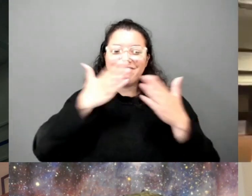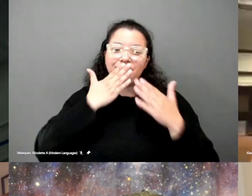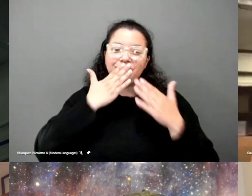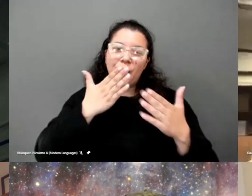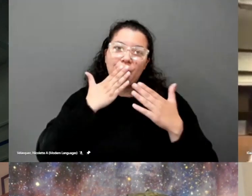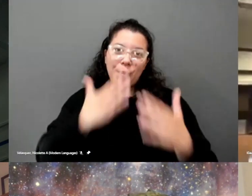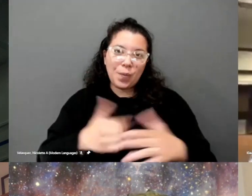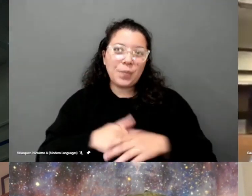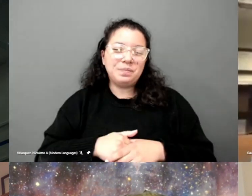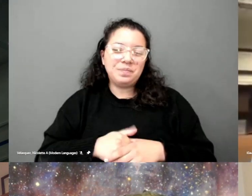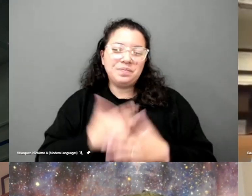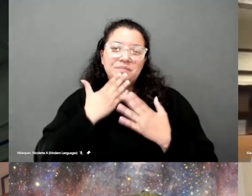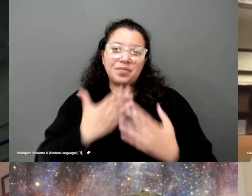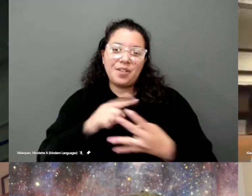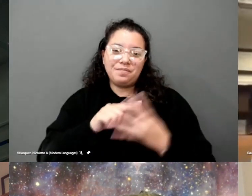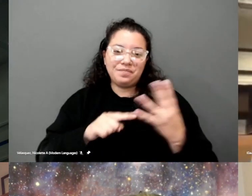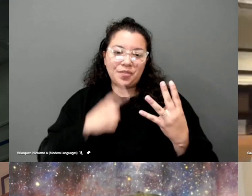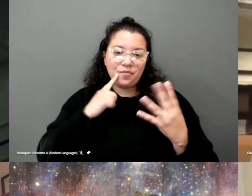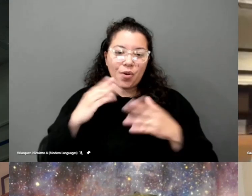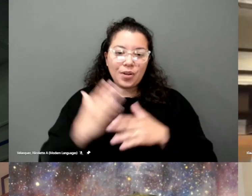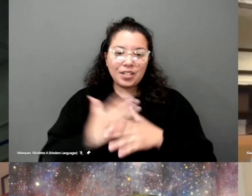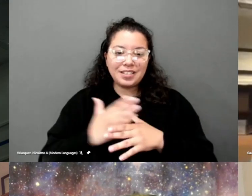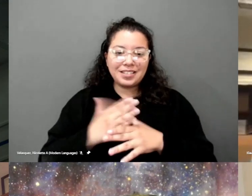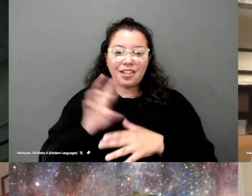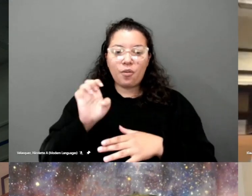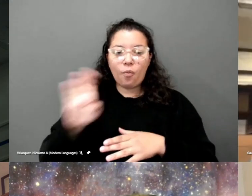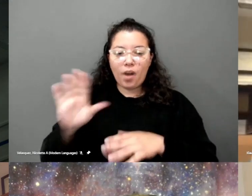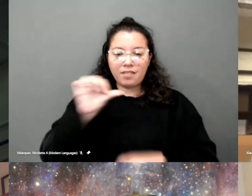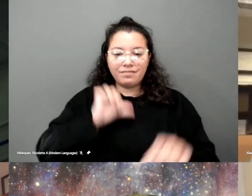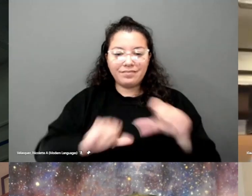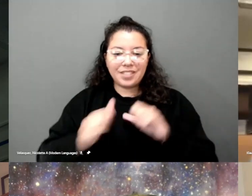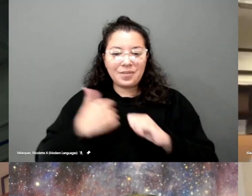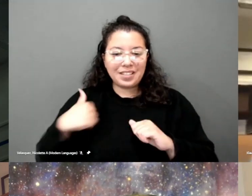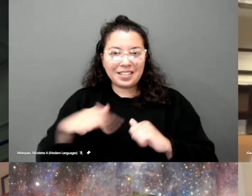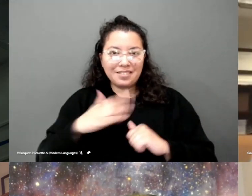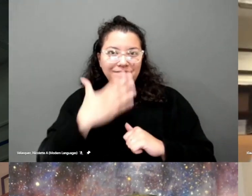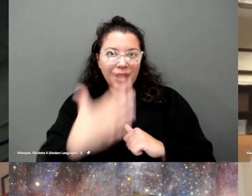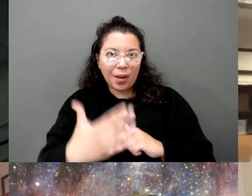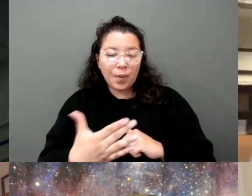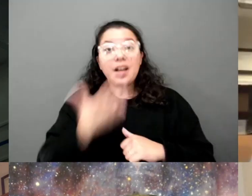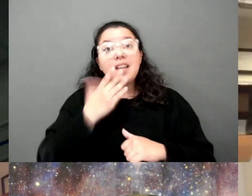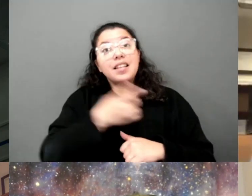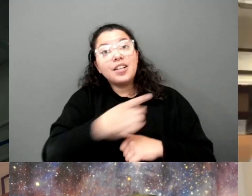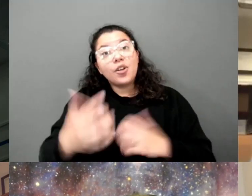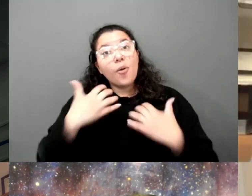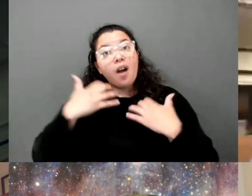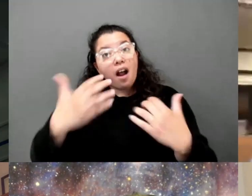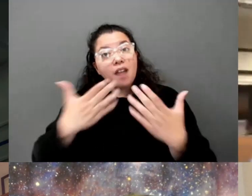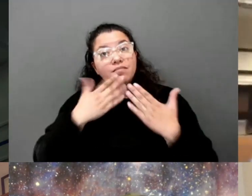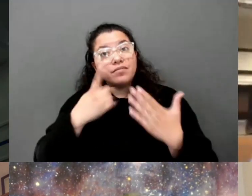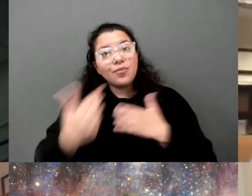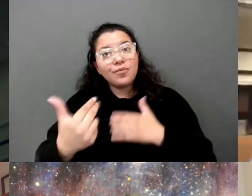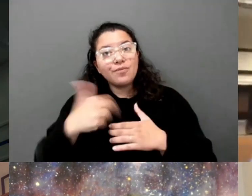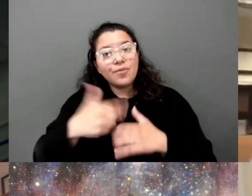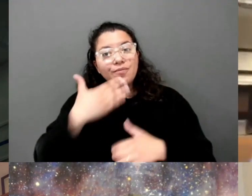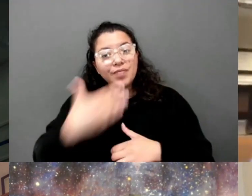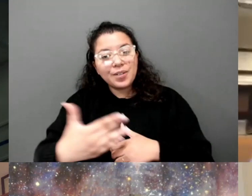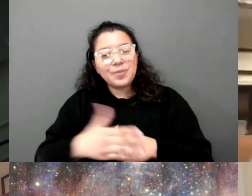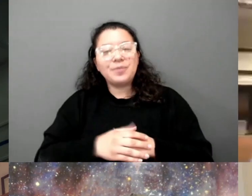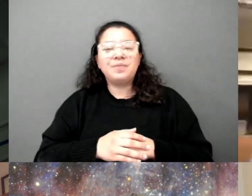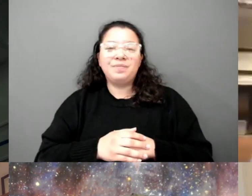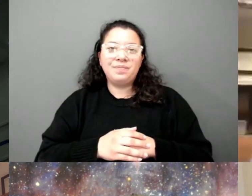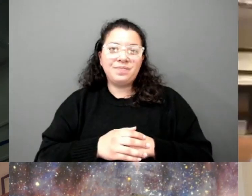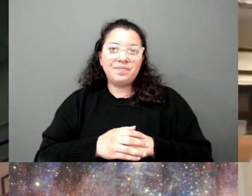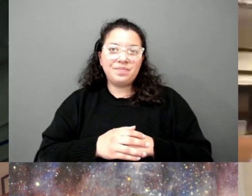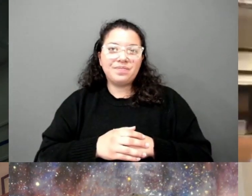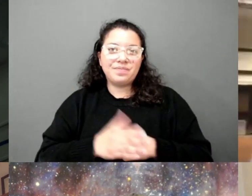sharing the science of Webb with our audience. Thank you in the audience for joining us today and hearing